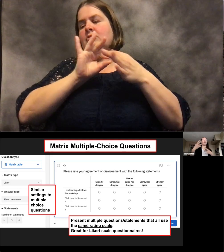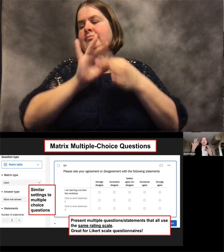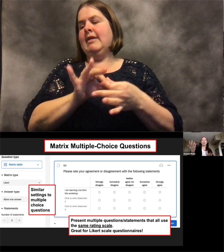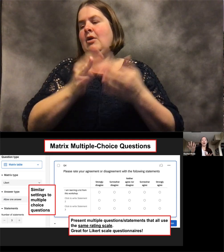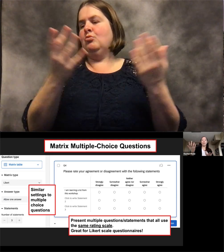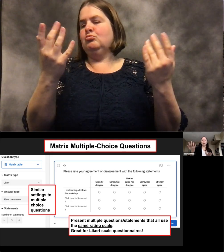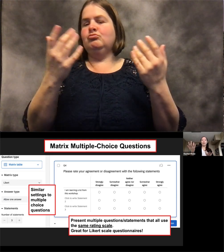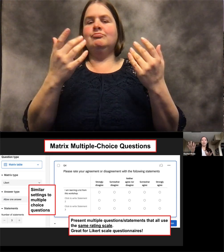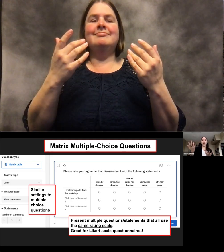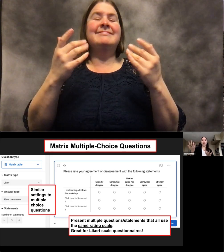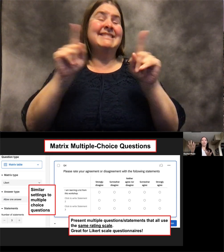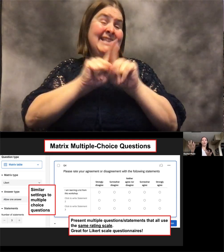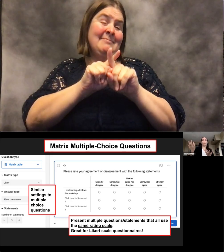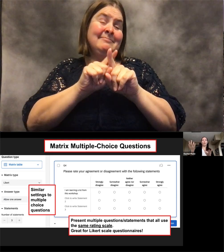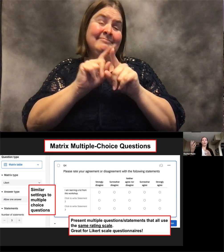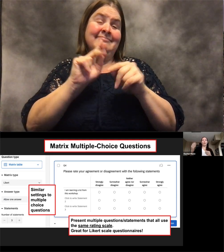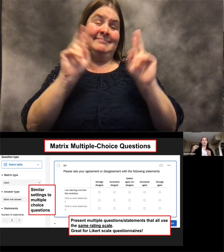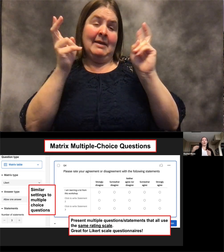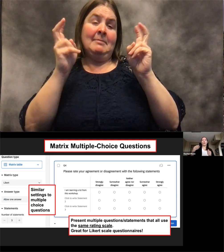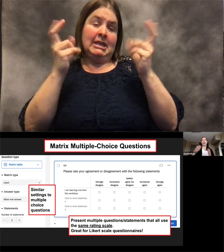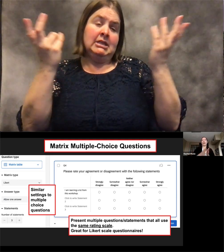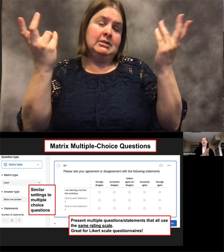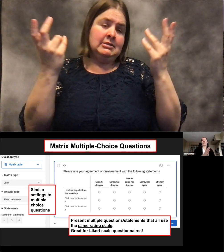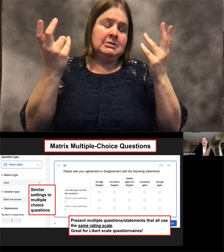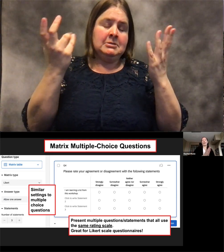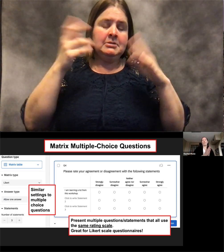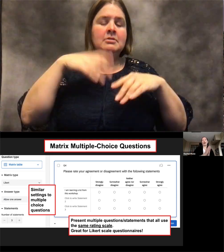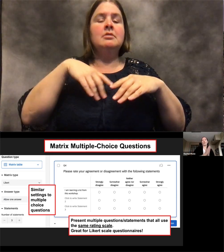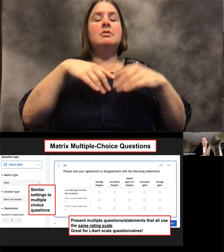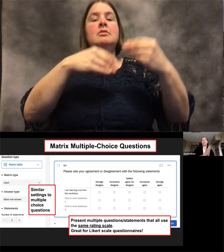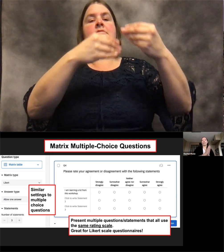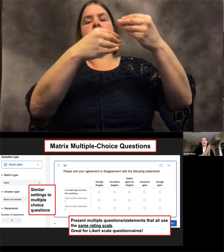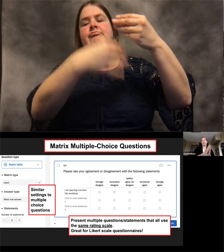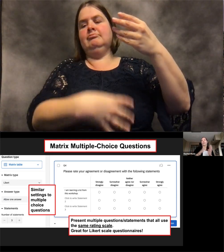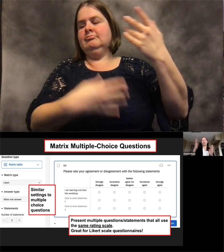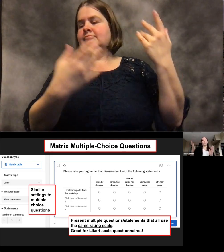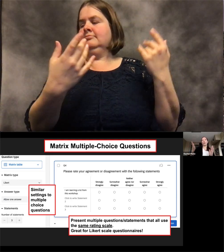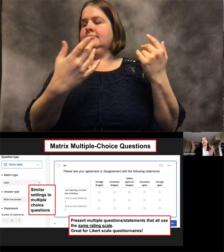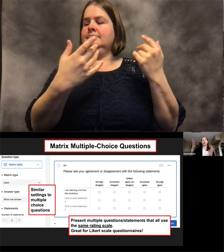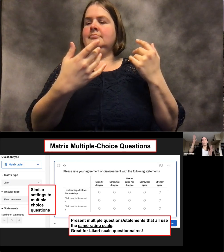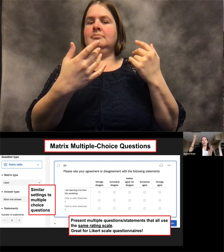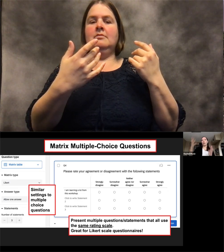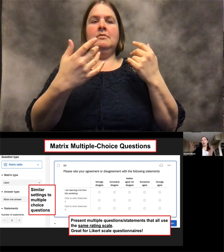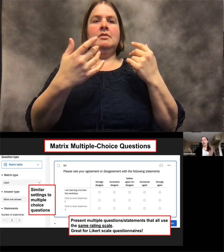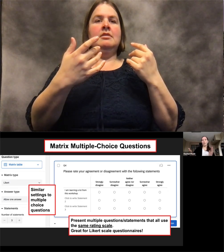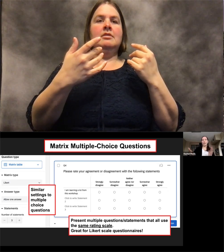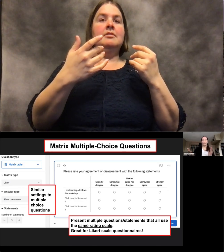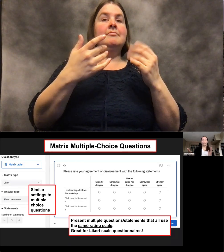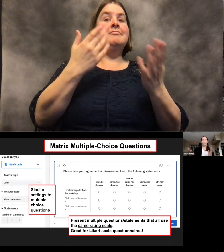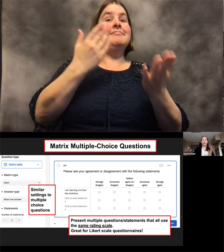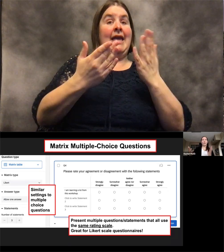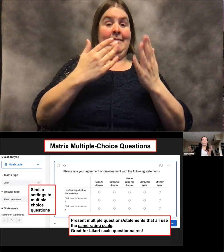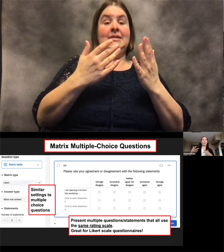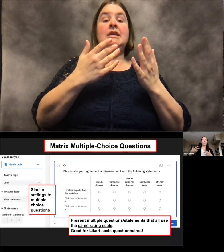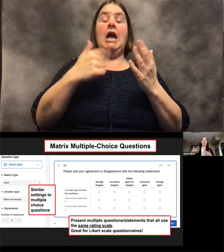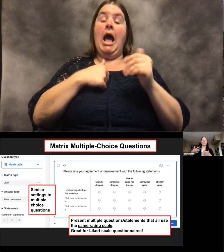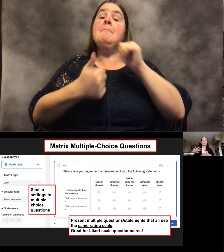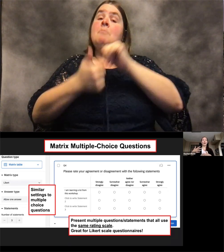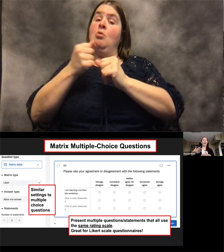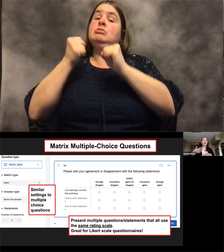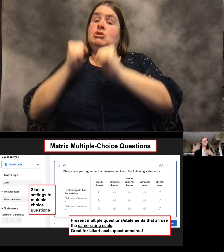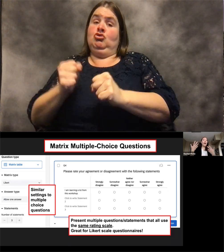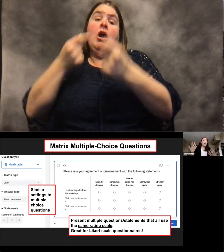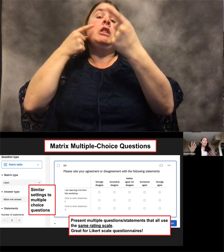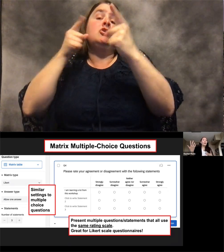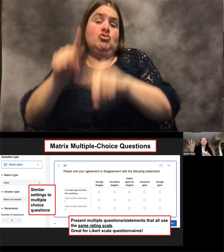a similar topic, for example, so if I want to indicate that strongly agree for a lot of my different statements means that